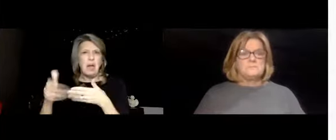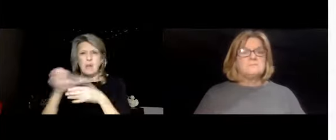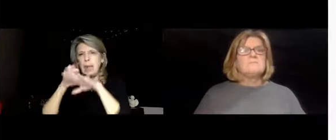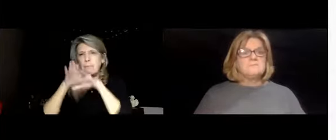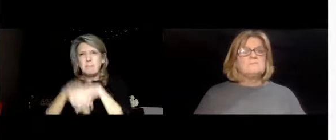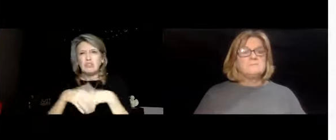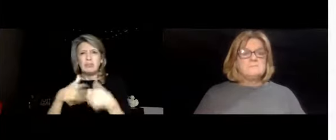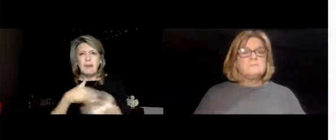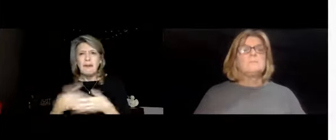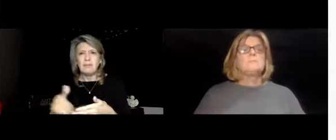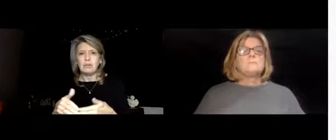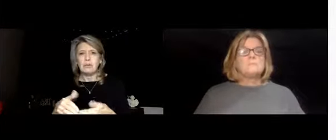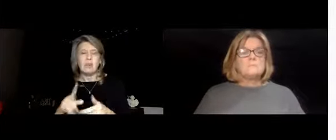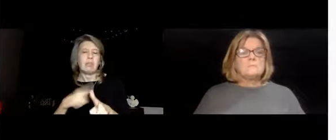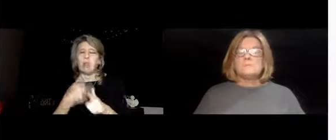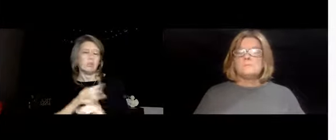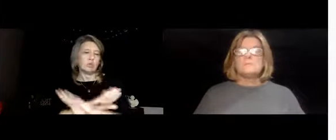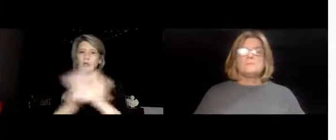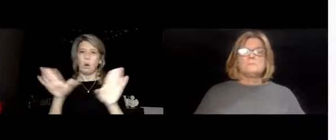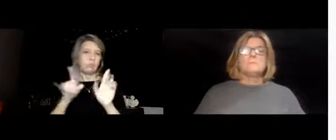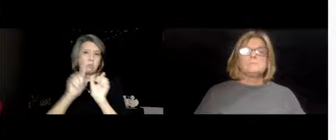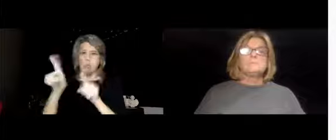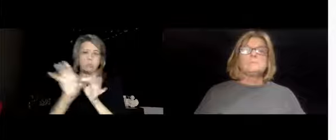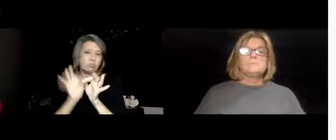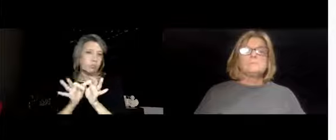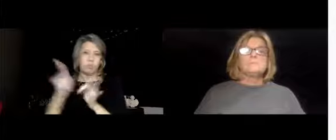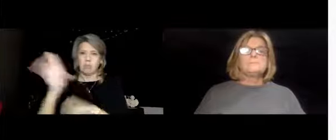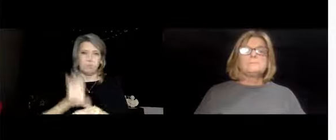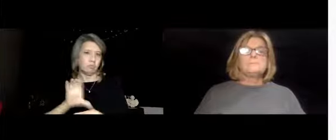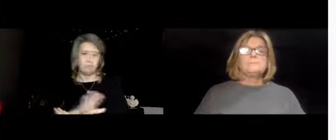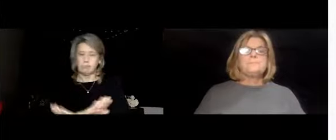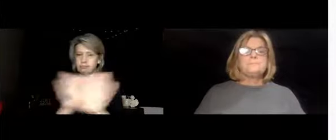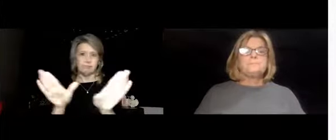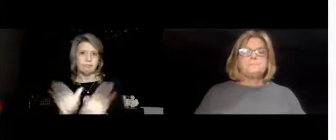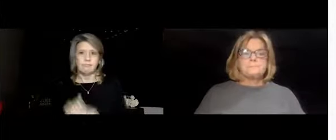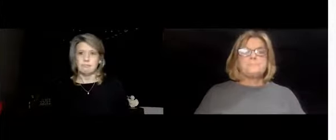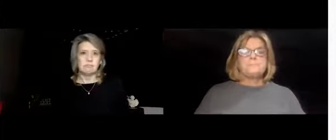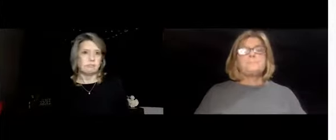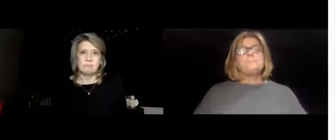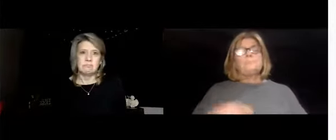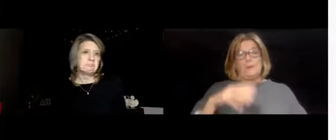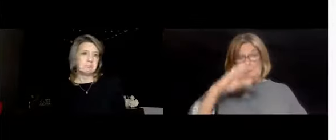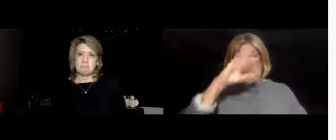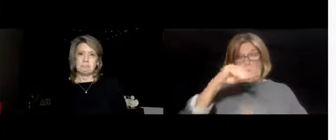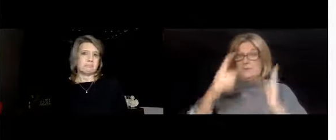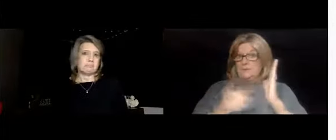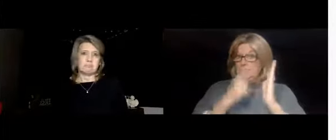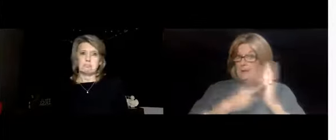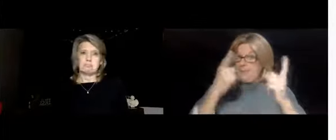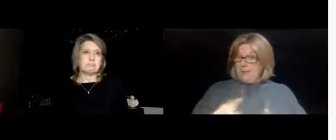consumers like, no, what they're saying is not true, then of course they should not accept that assignment in that church.